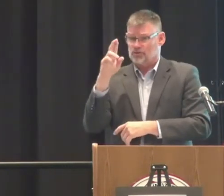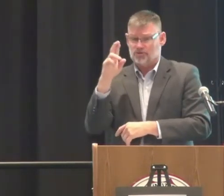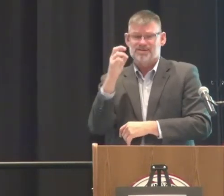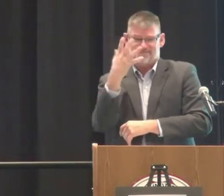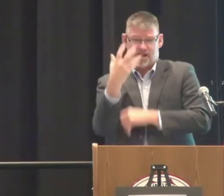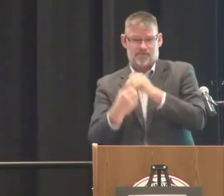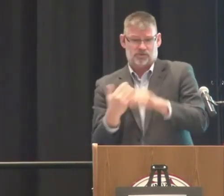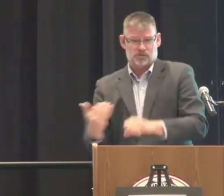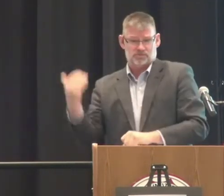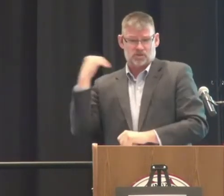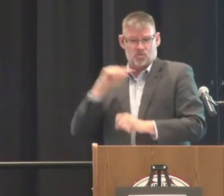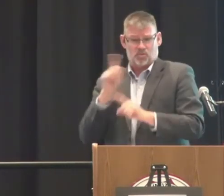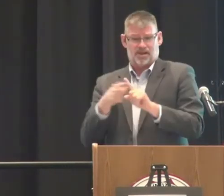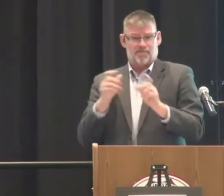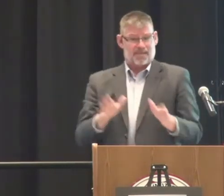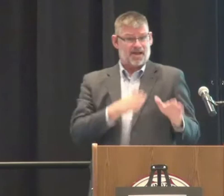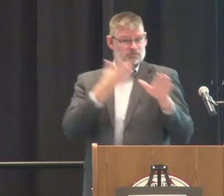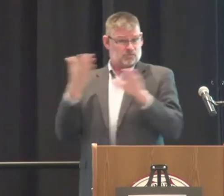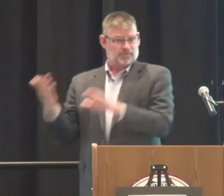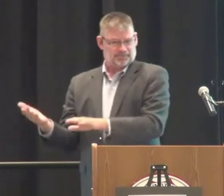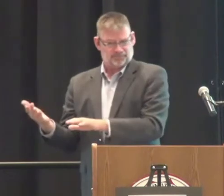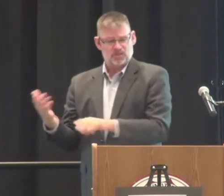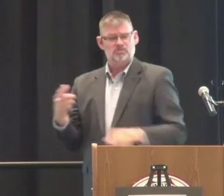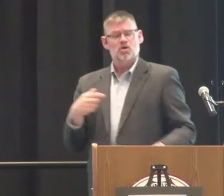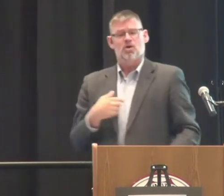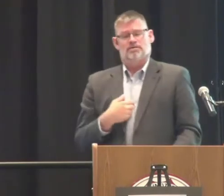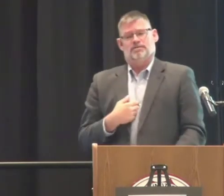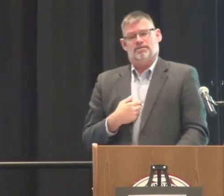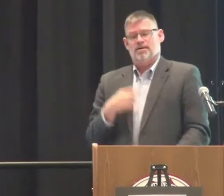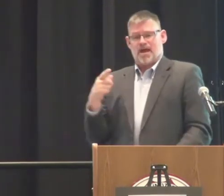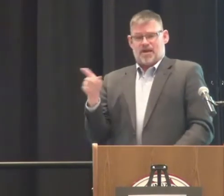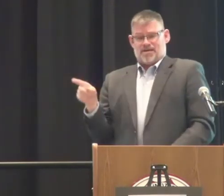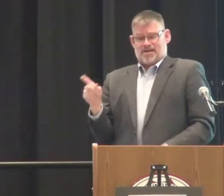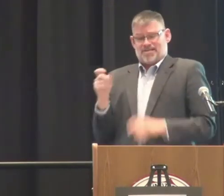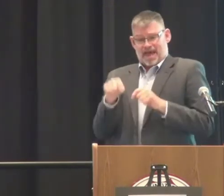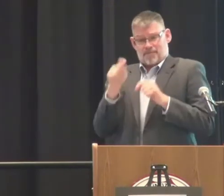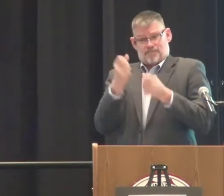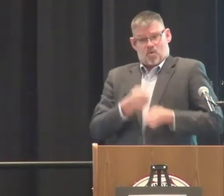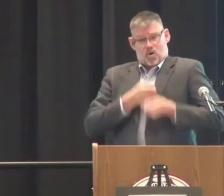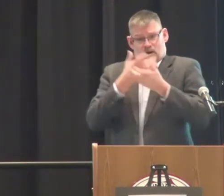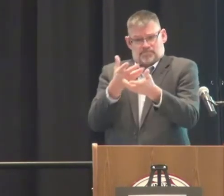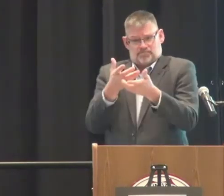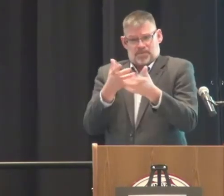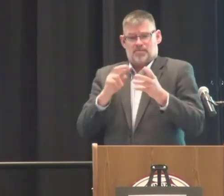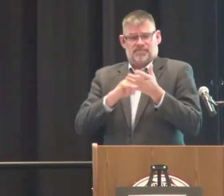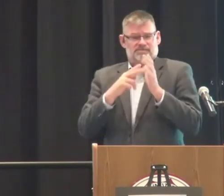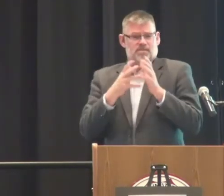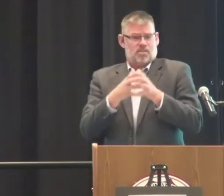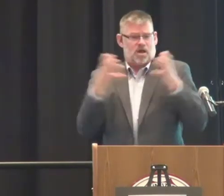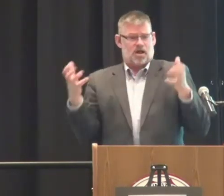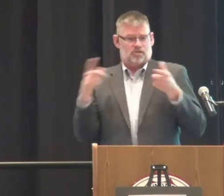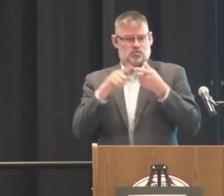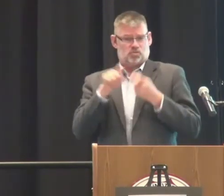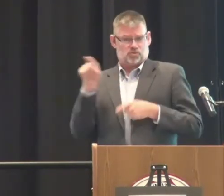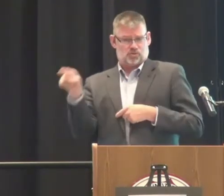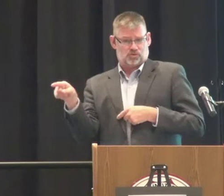Charles Carter, 5 years ago, when he passed away. And the poem means a